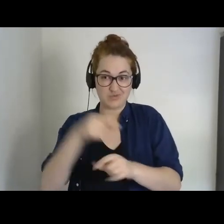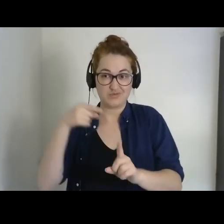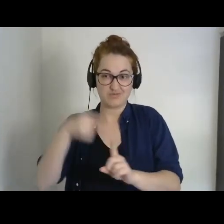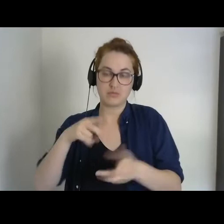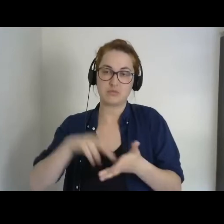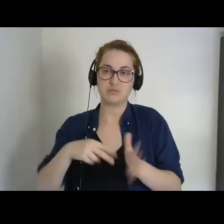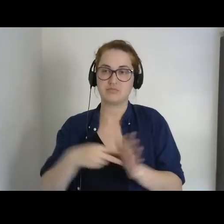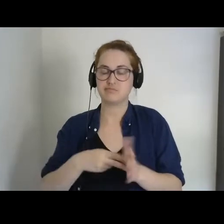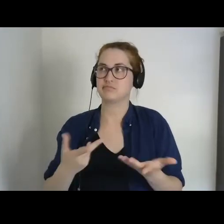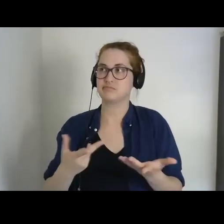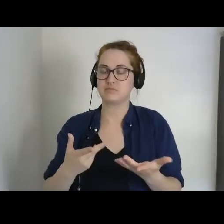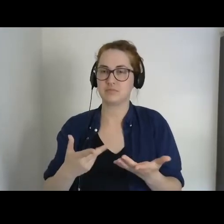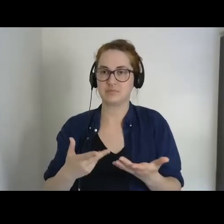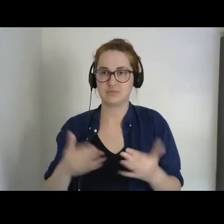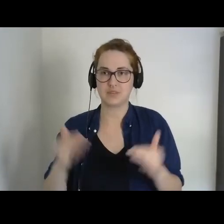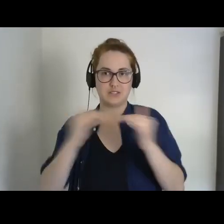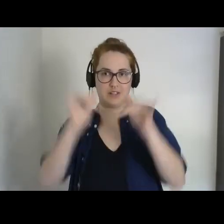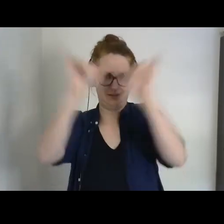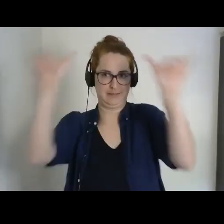the justice system